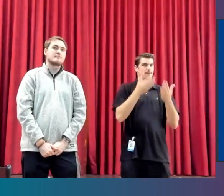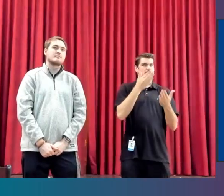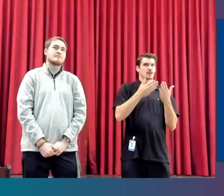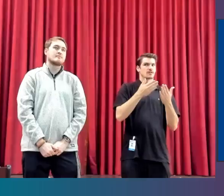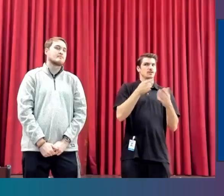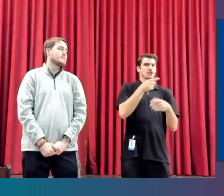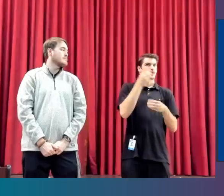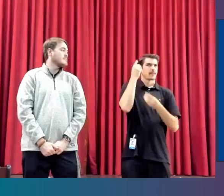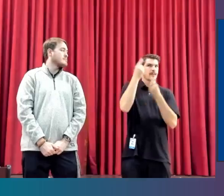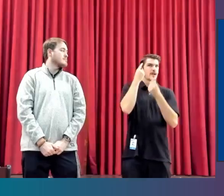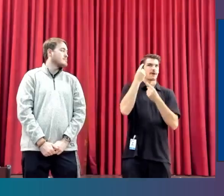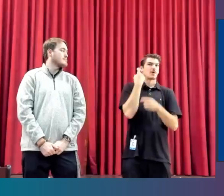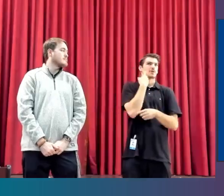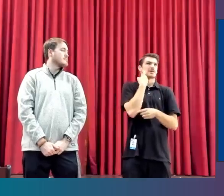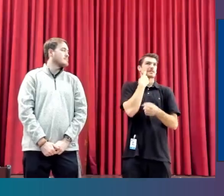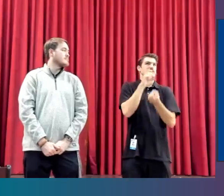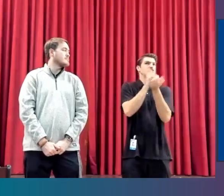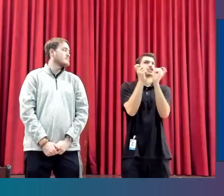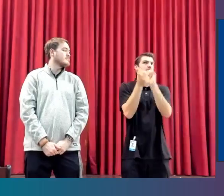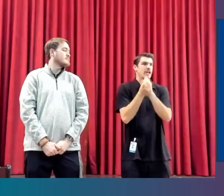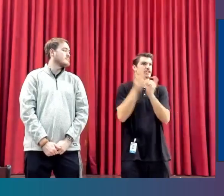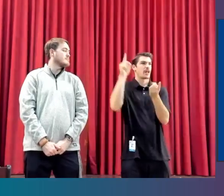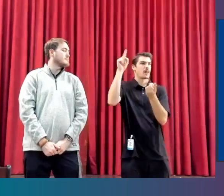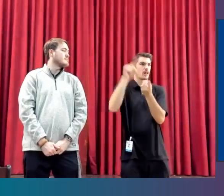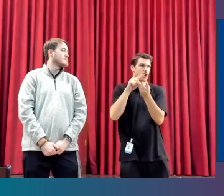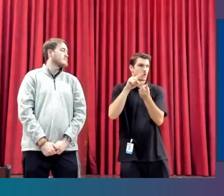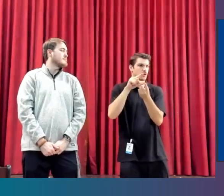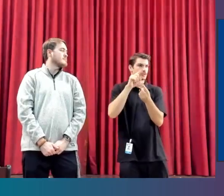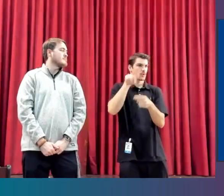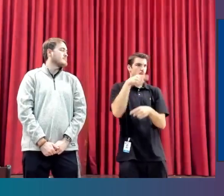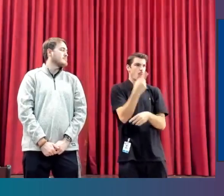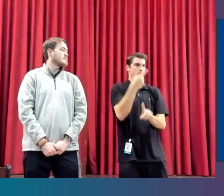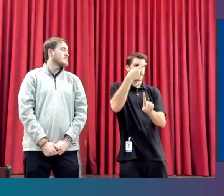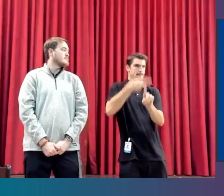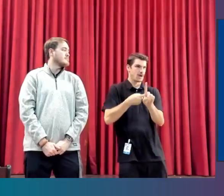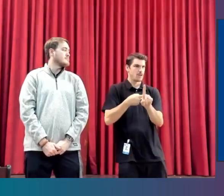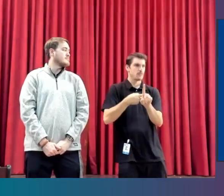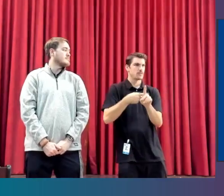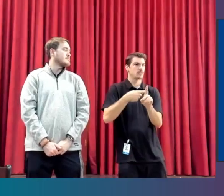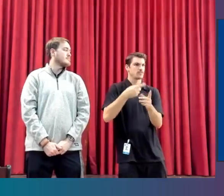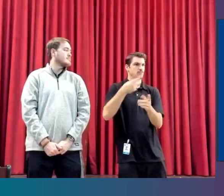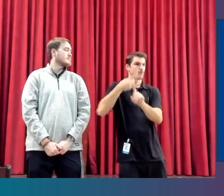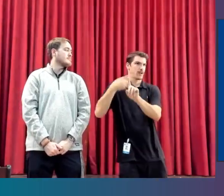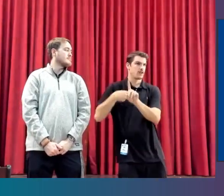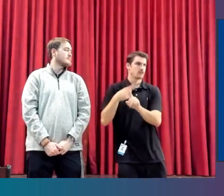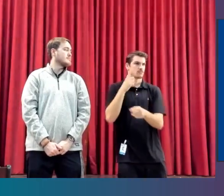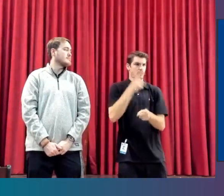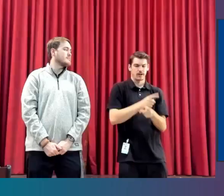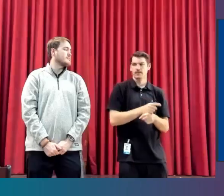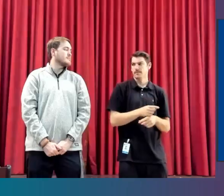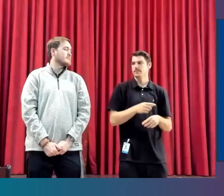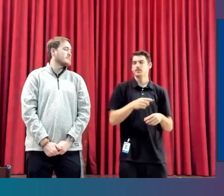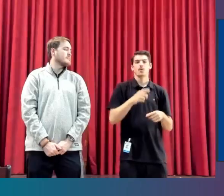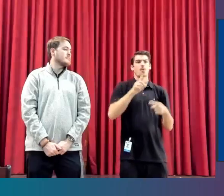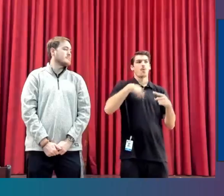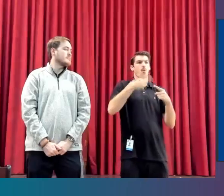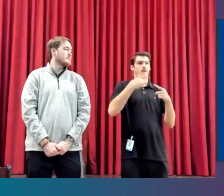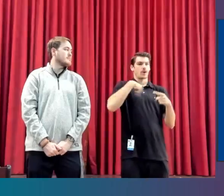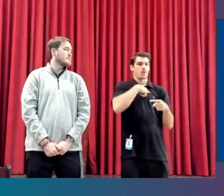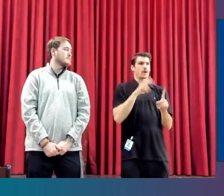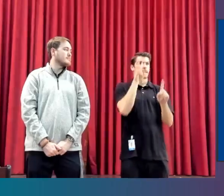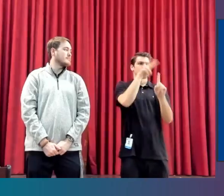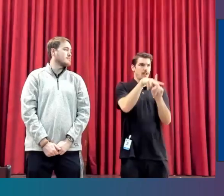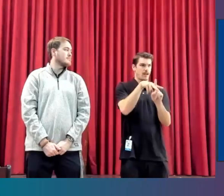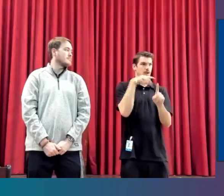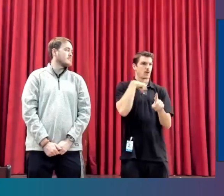recently changed and lowered to only 1 month's rent. So that means that like when we're applying and we have this space and